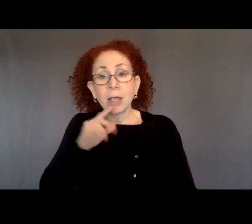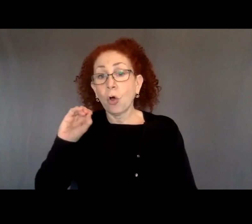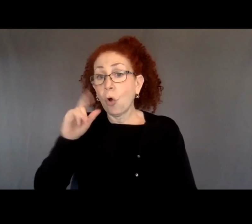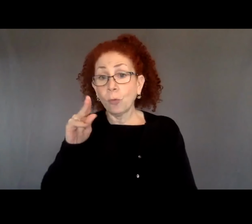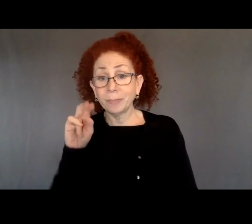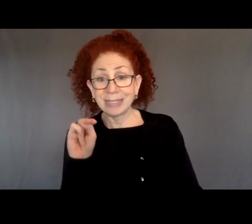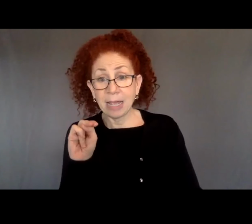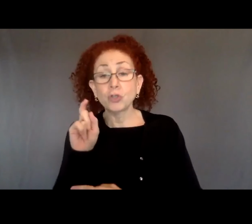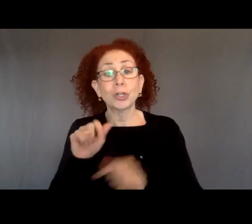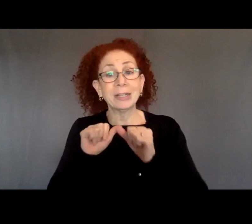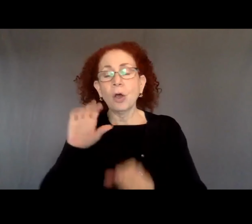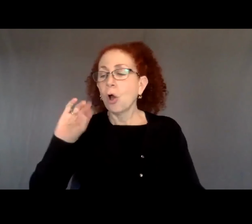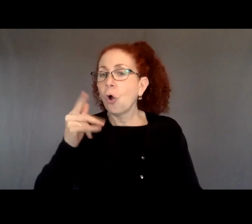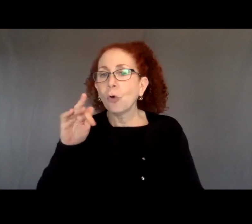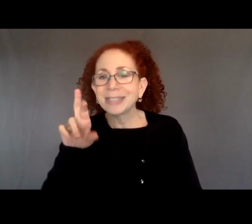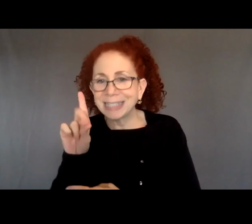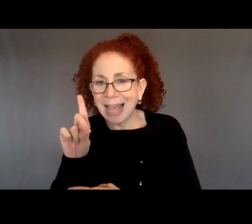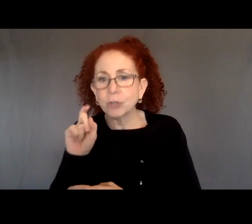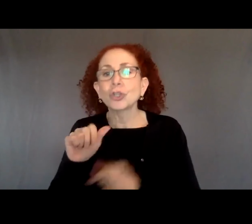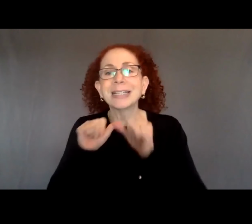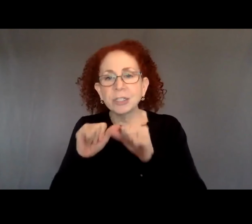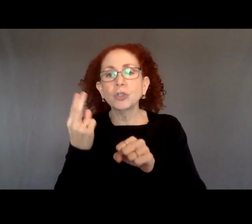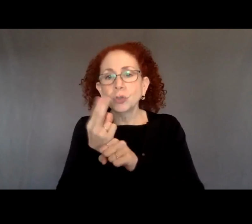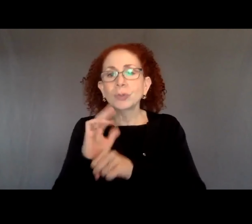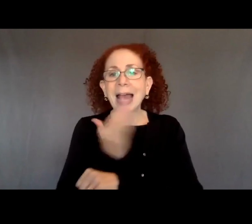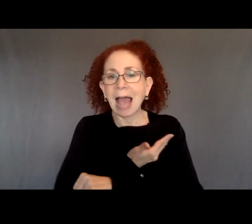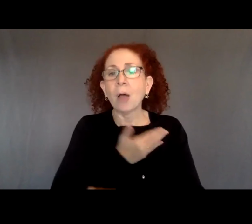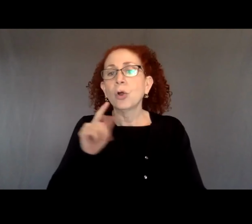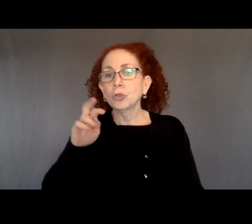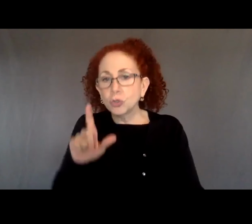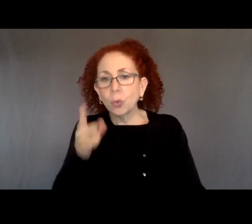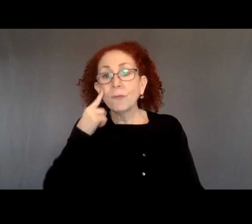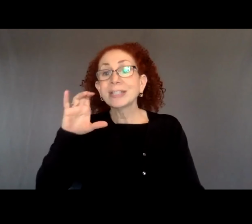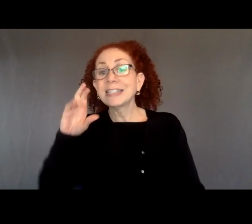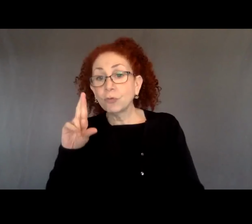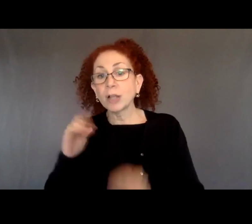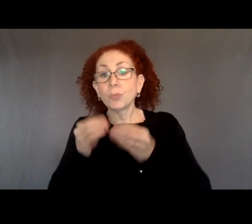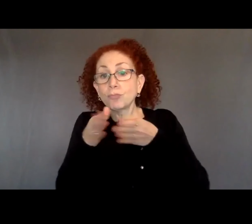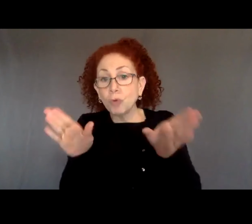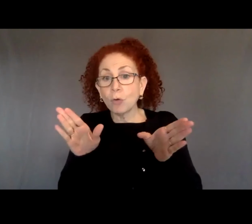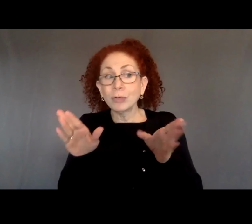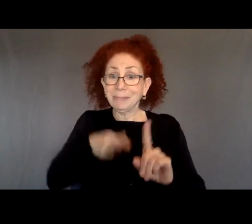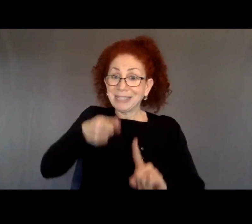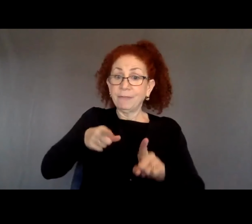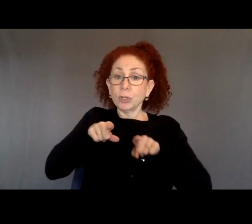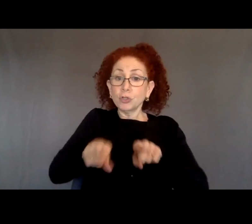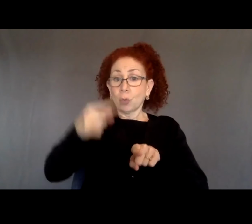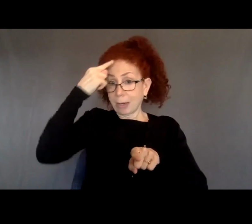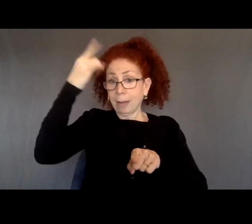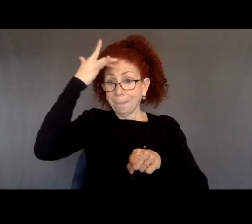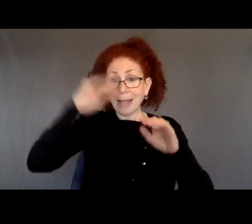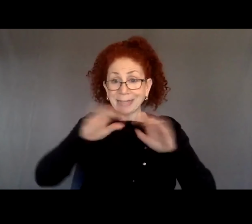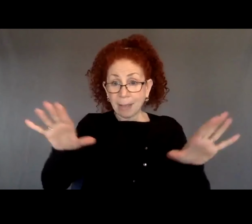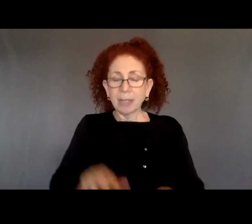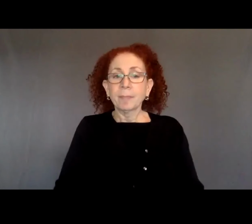should continue to be a litigation tool for civil rights more broadly, particularly during the pandemic, as its